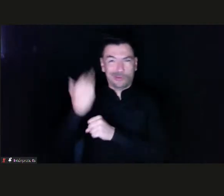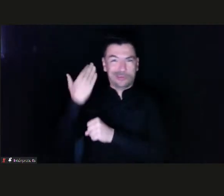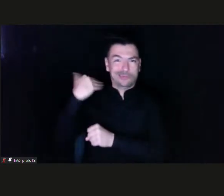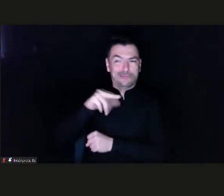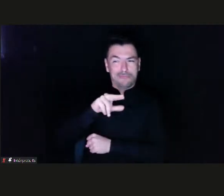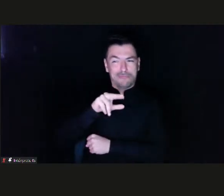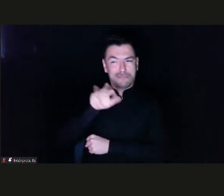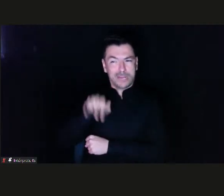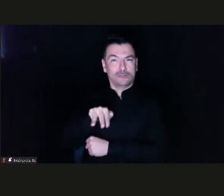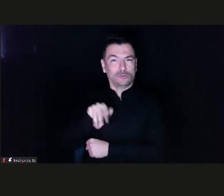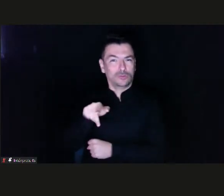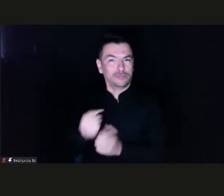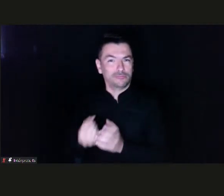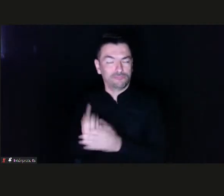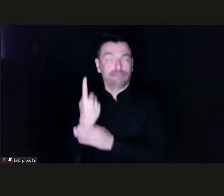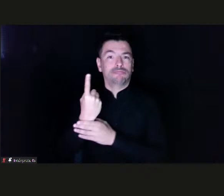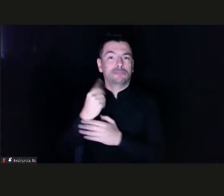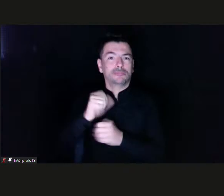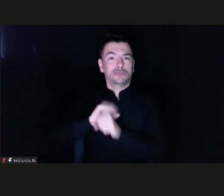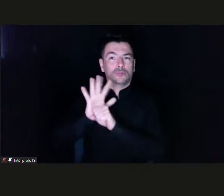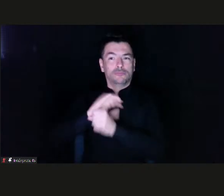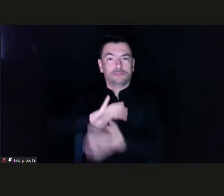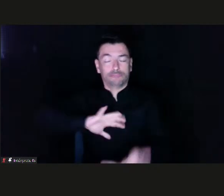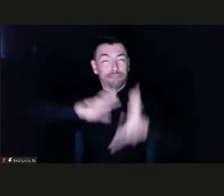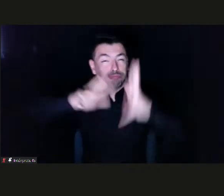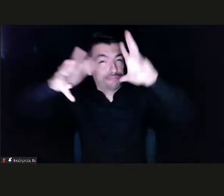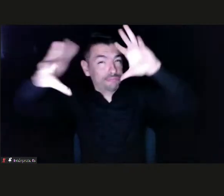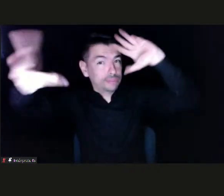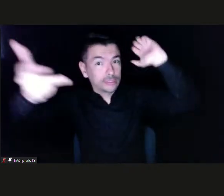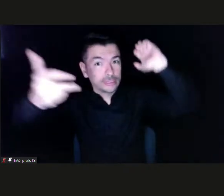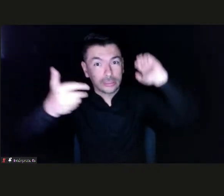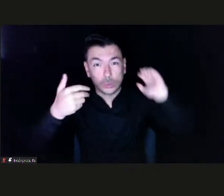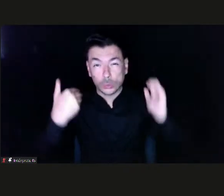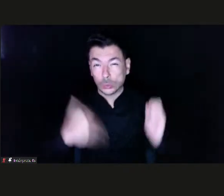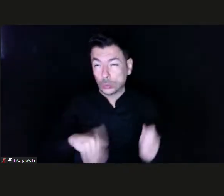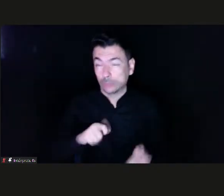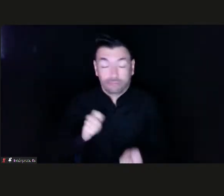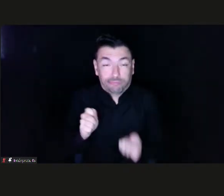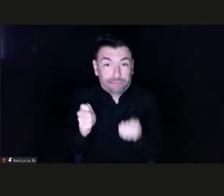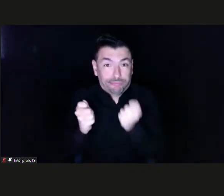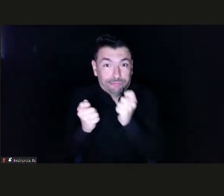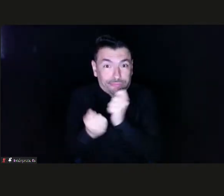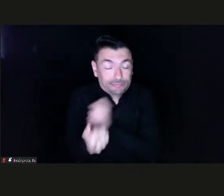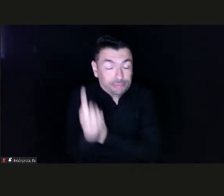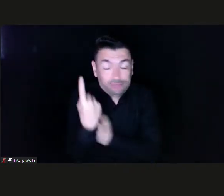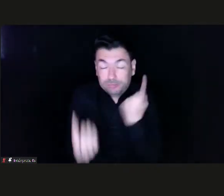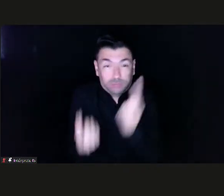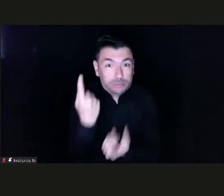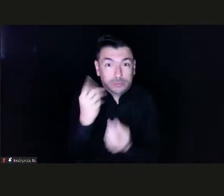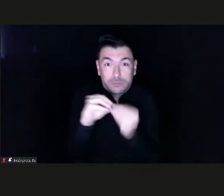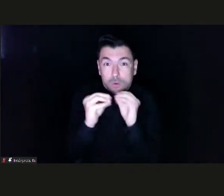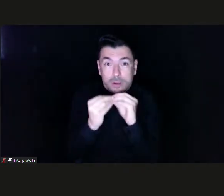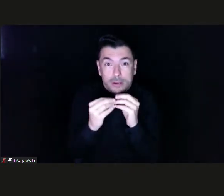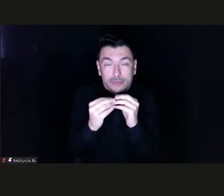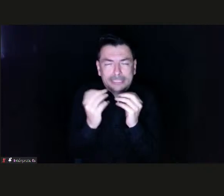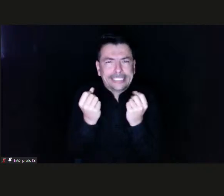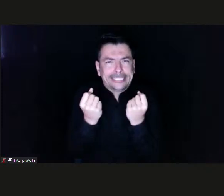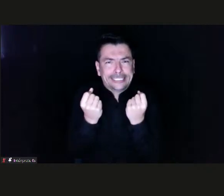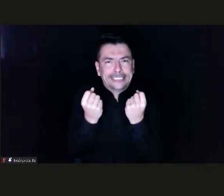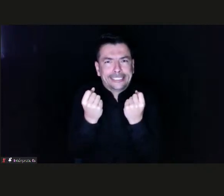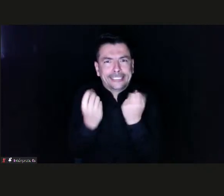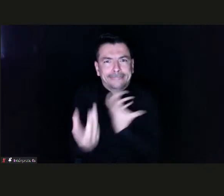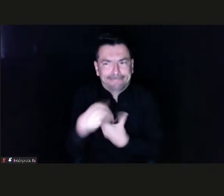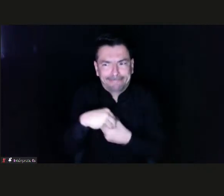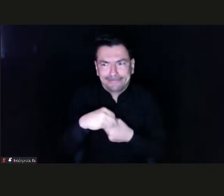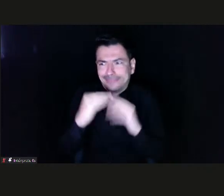strongest together with Peru in the world. We had free time between the first and the second wave. You all know these